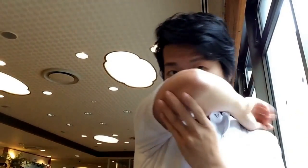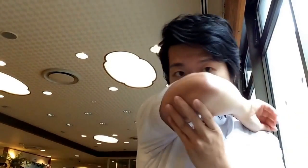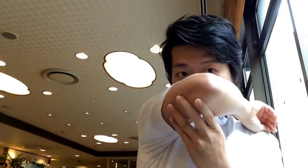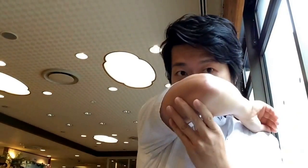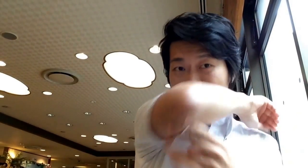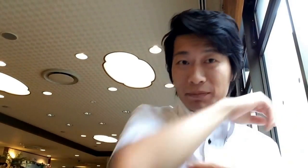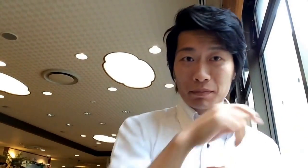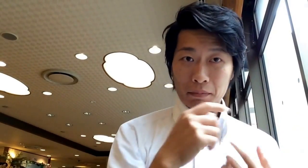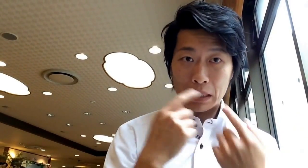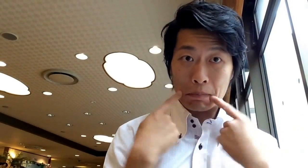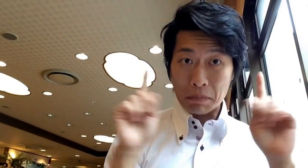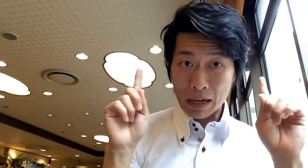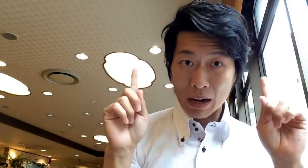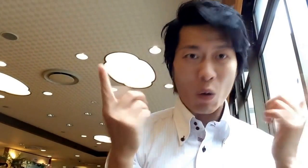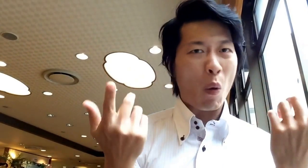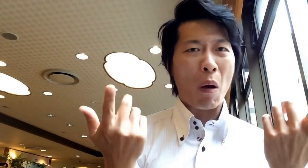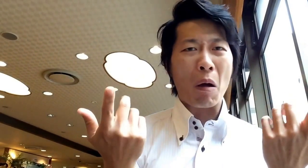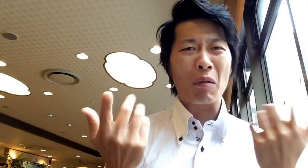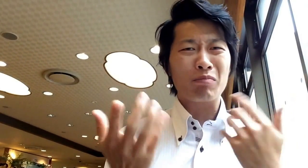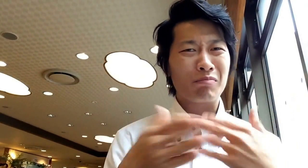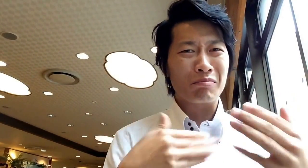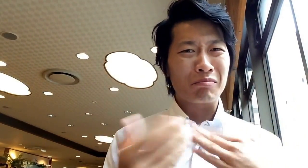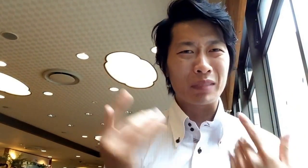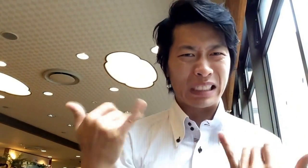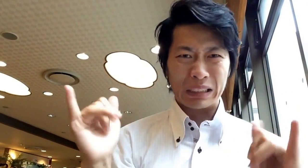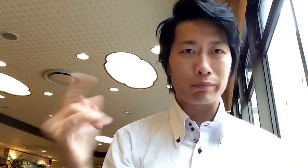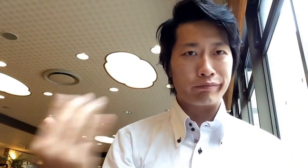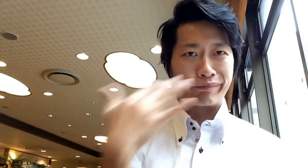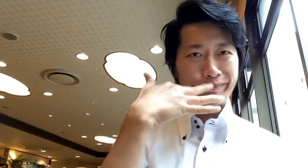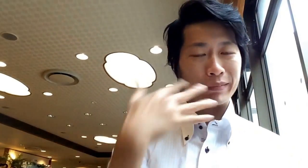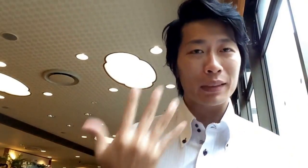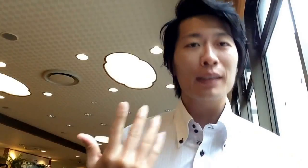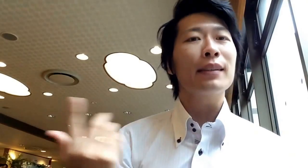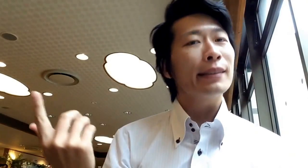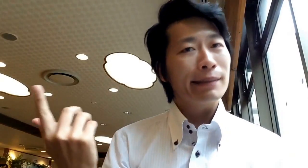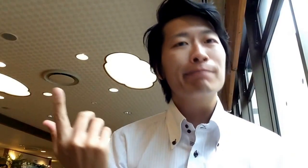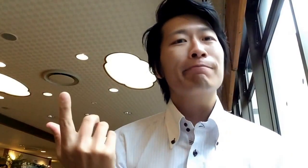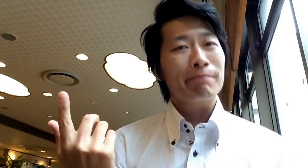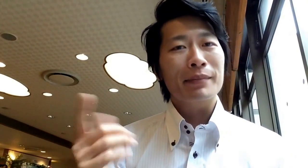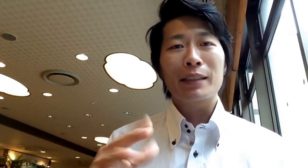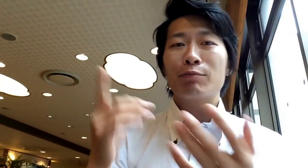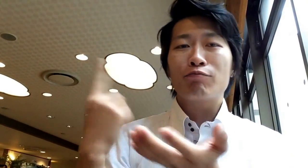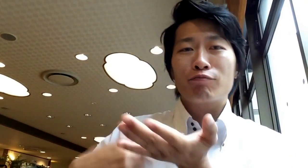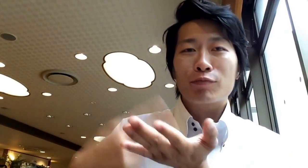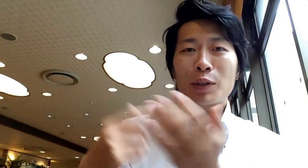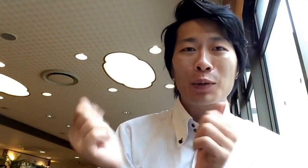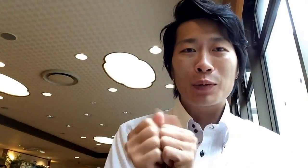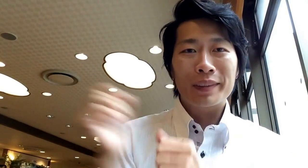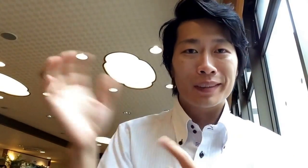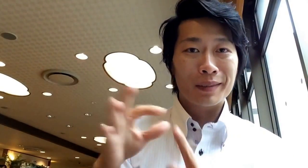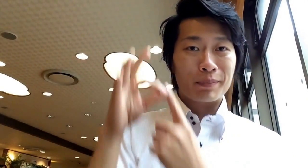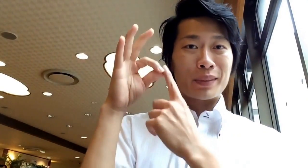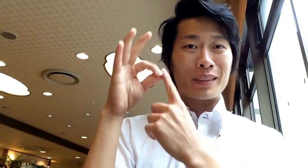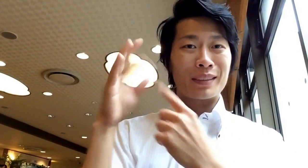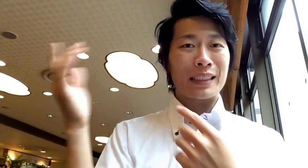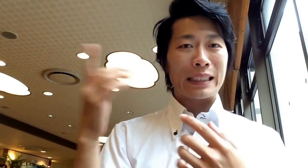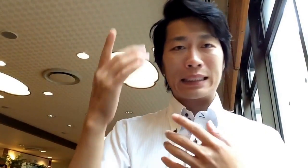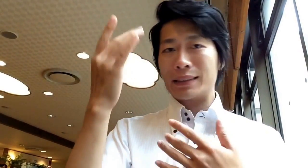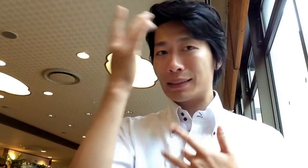commentators asked if using a sleeve of his shirt would help prevent getting